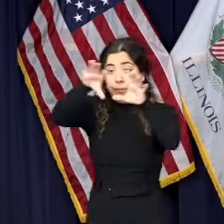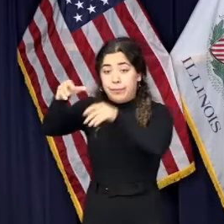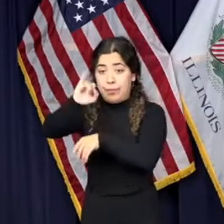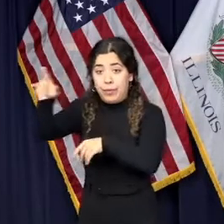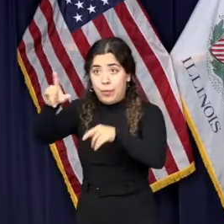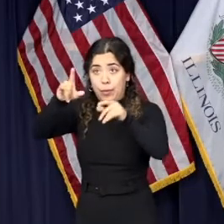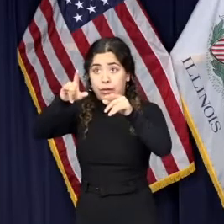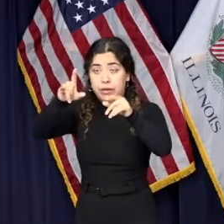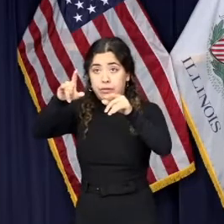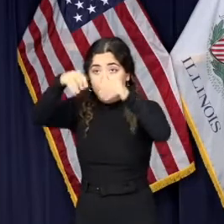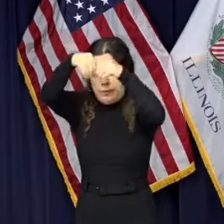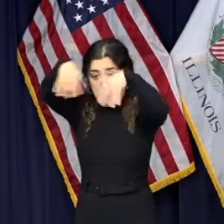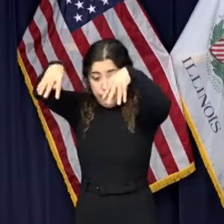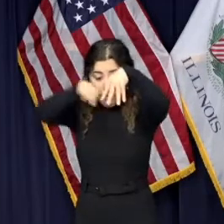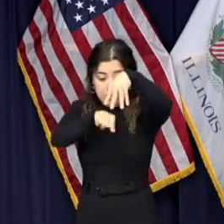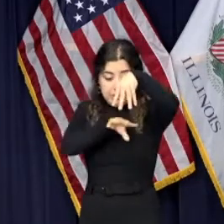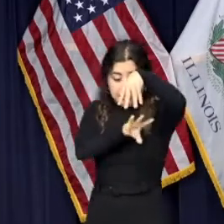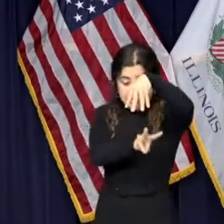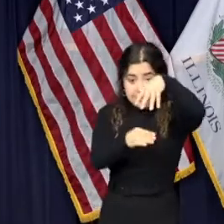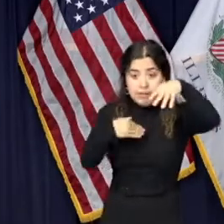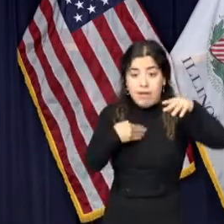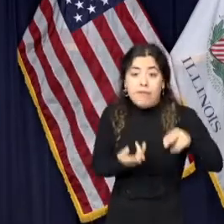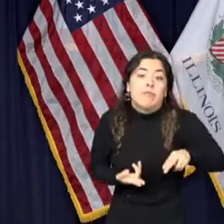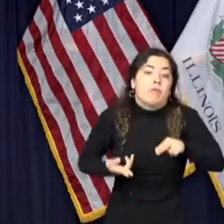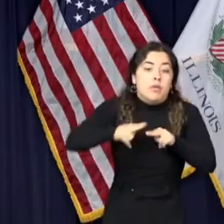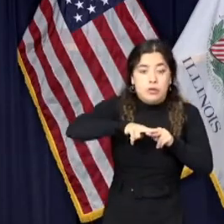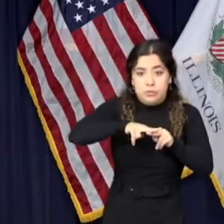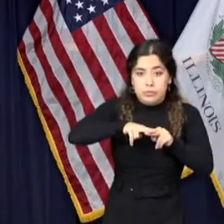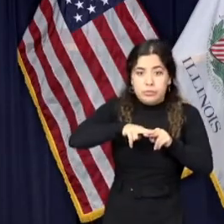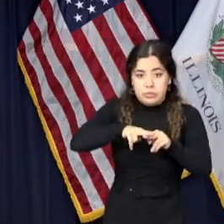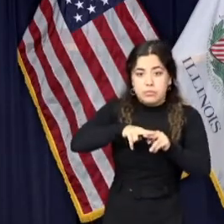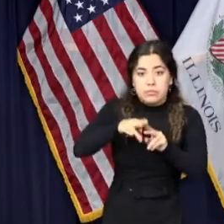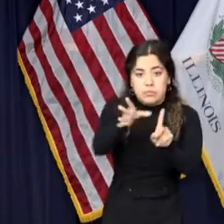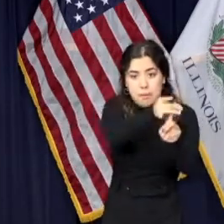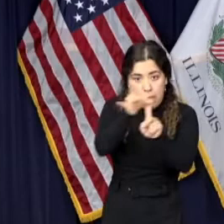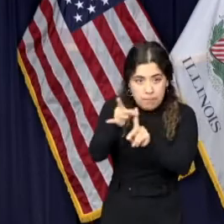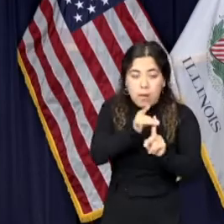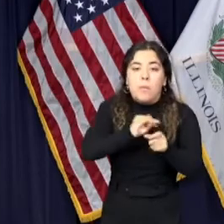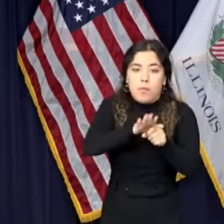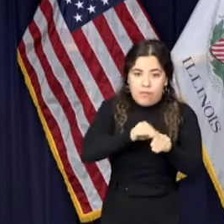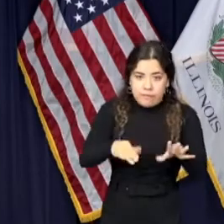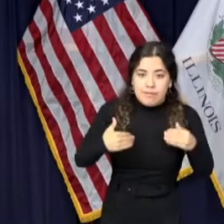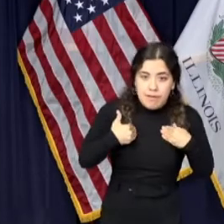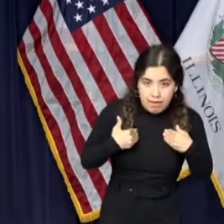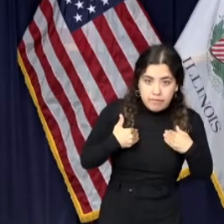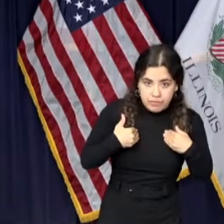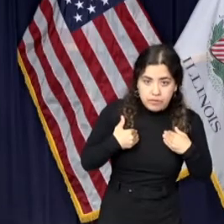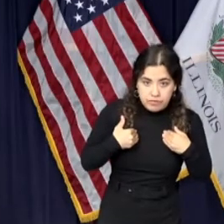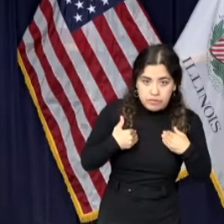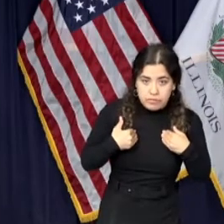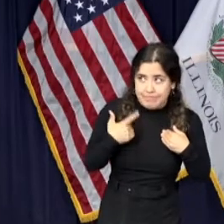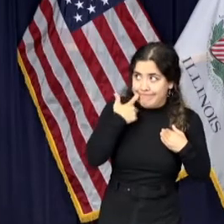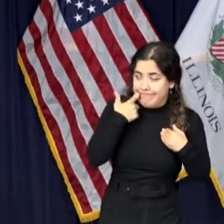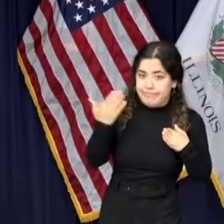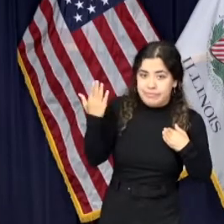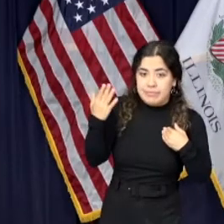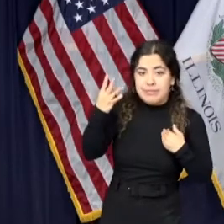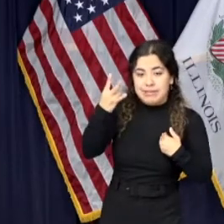have seen increased test positivities, increase in positivity for 7 out of the last 10-day